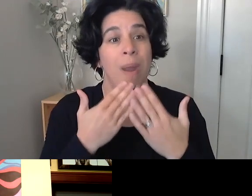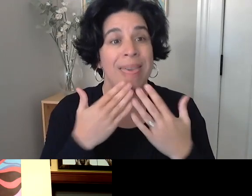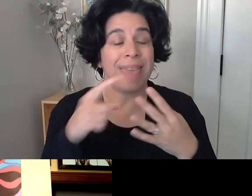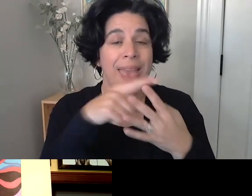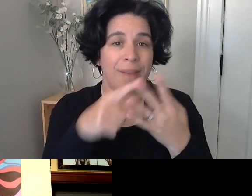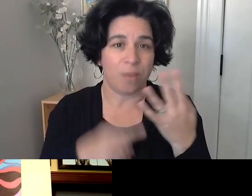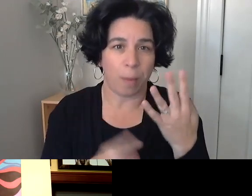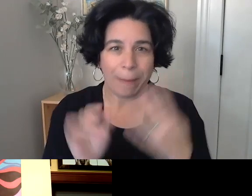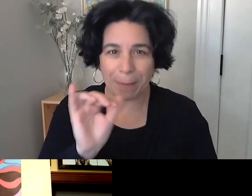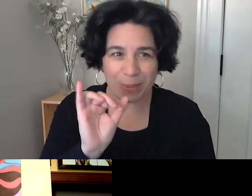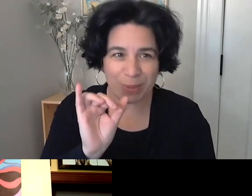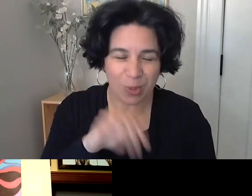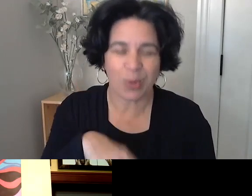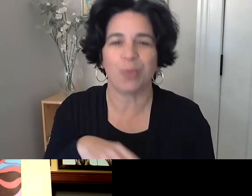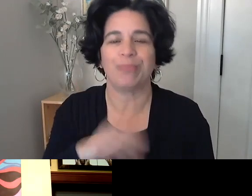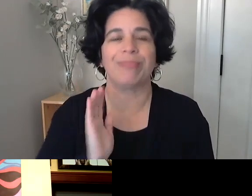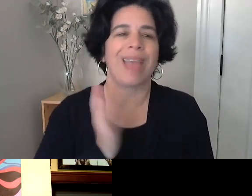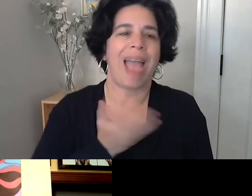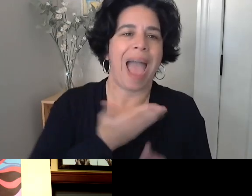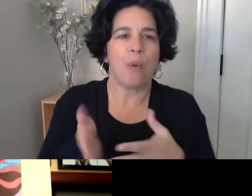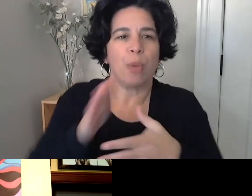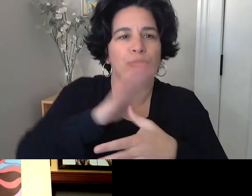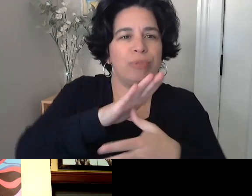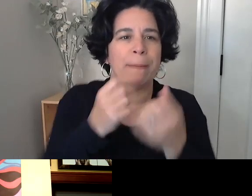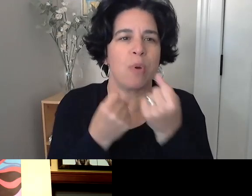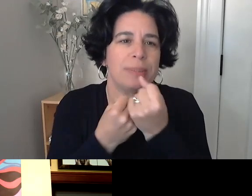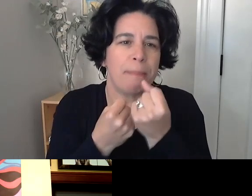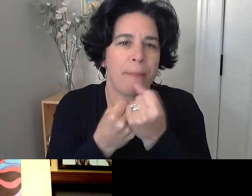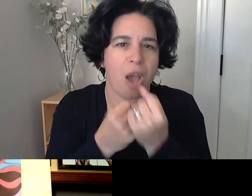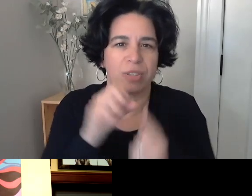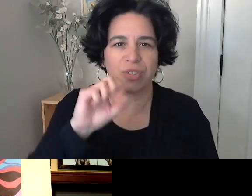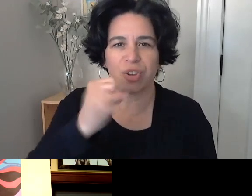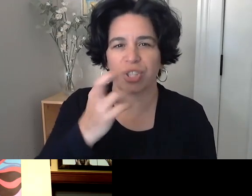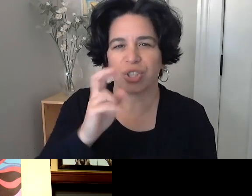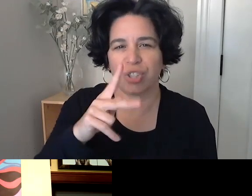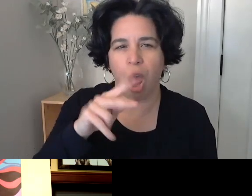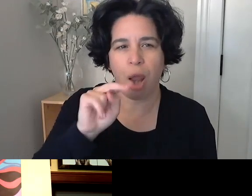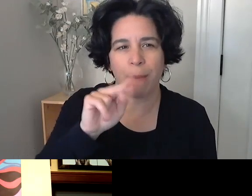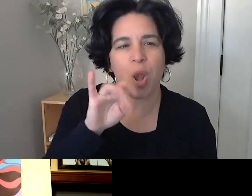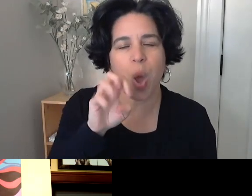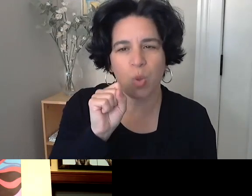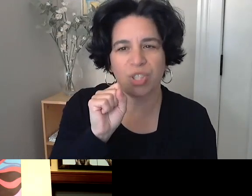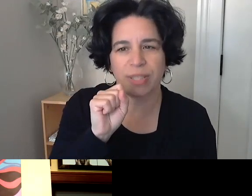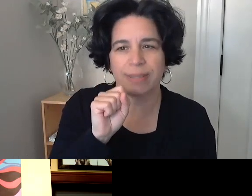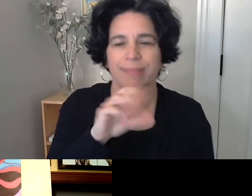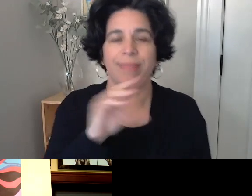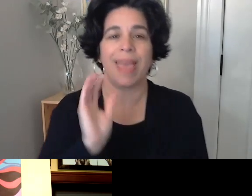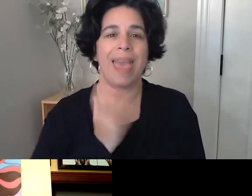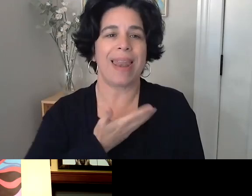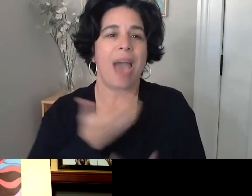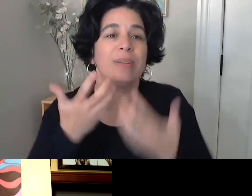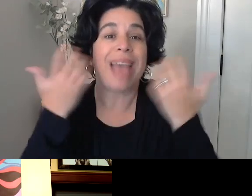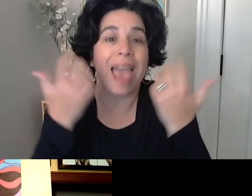the technical answers resolved. We have some thanks that we would like to share. Our premier sponsor is Sharp Notions.